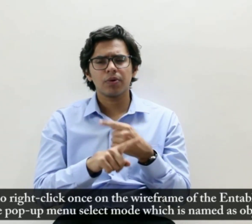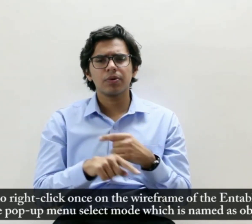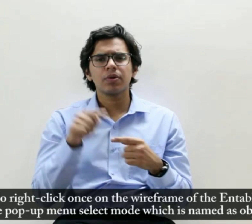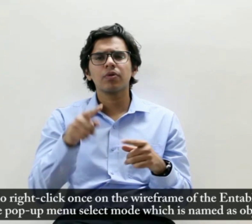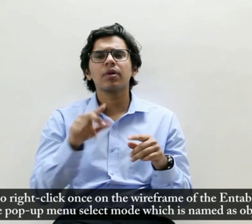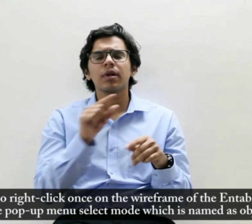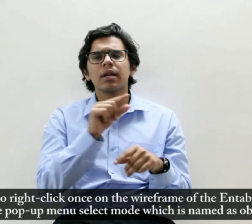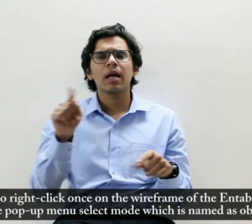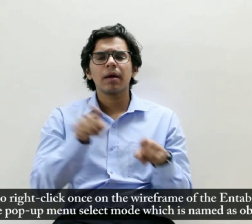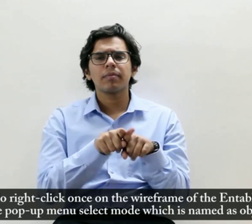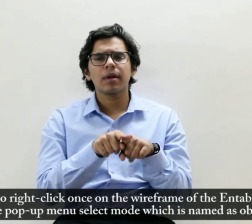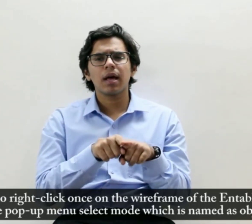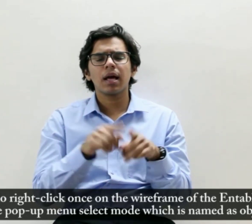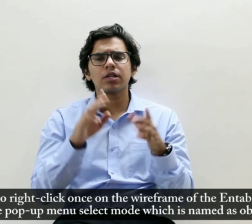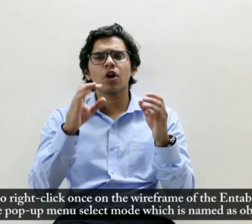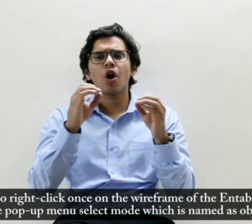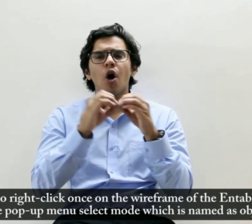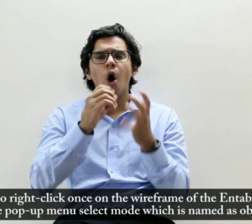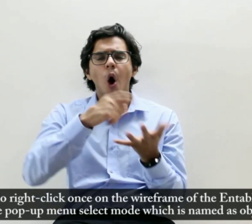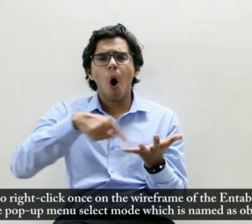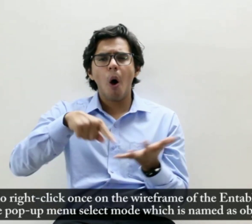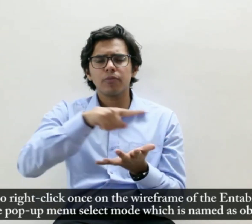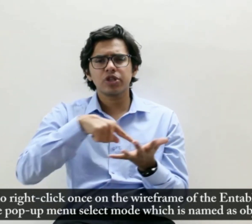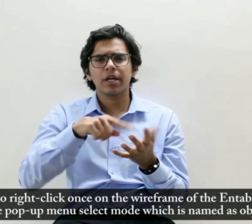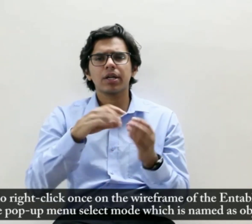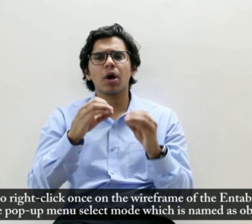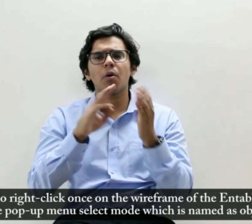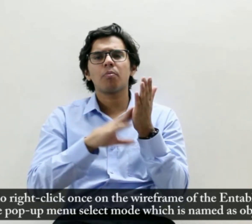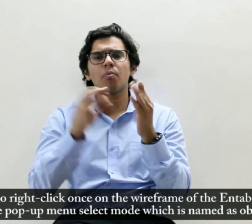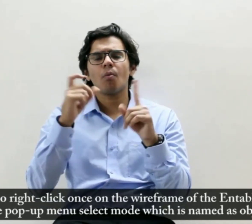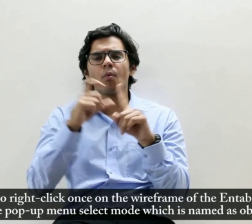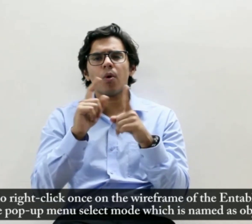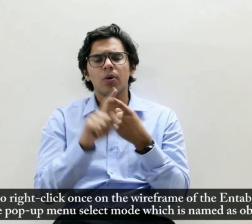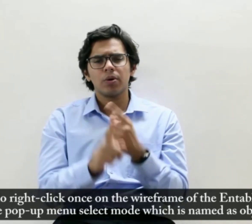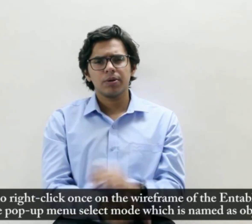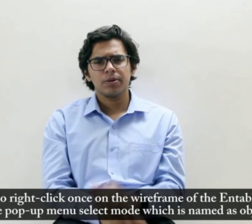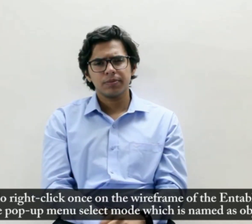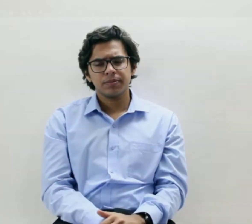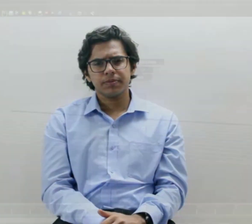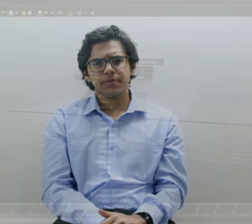select mode which is named as object mode.